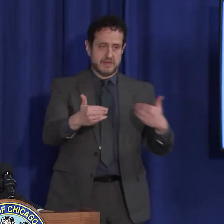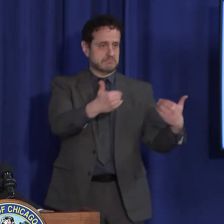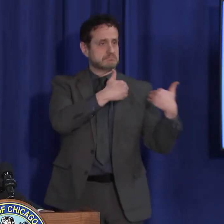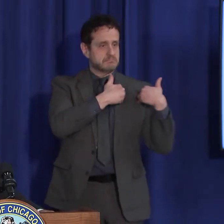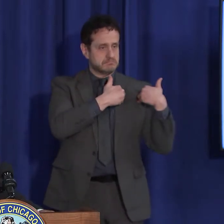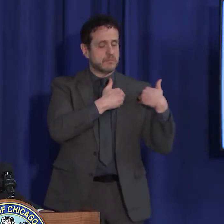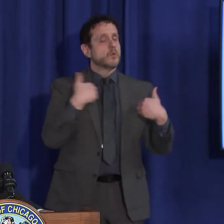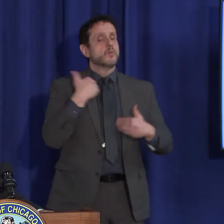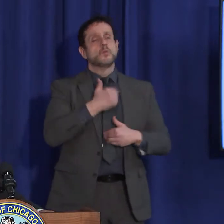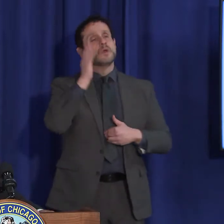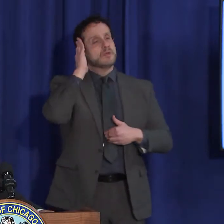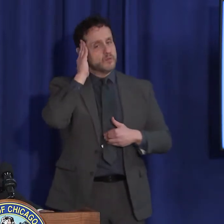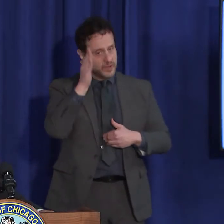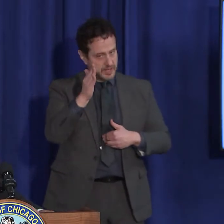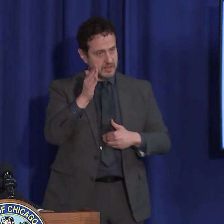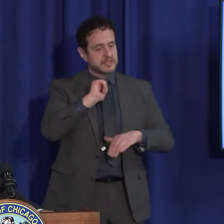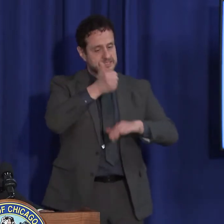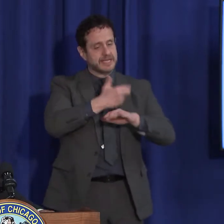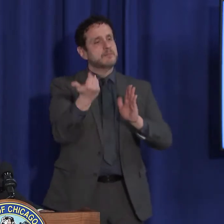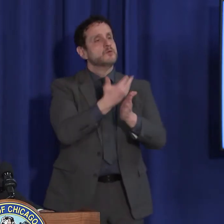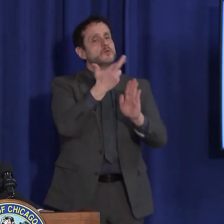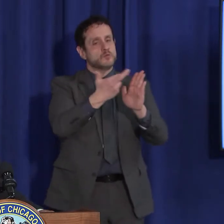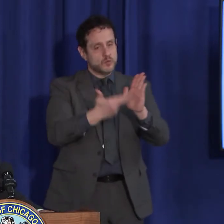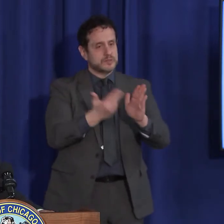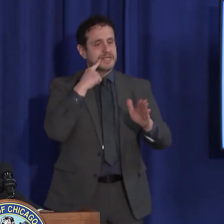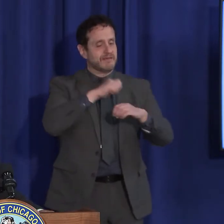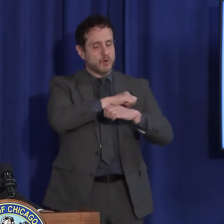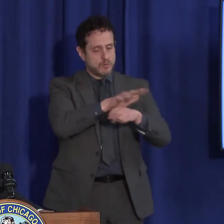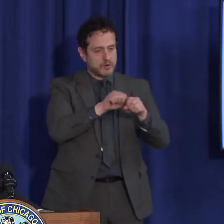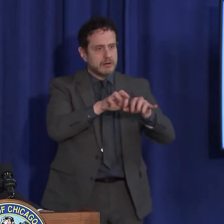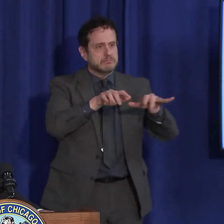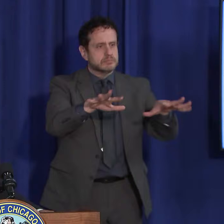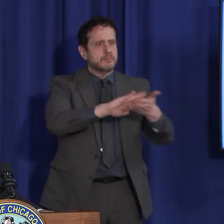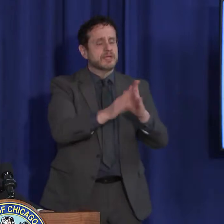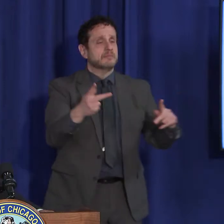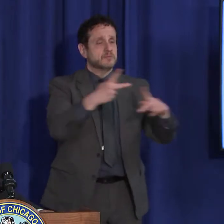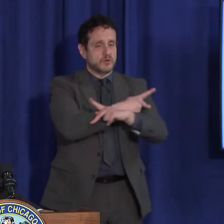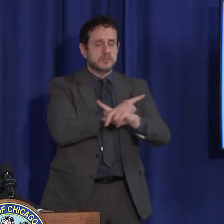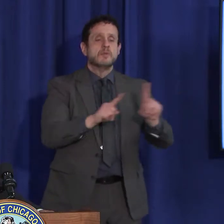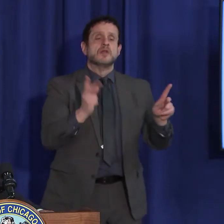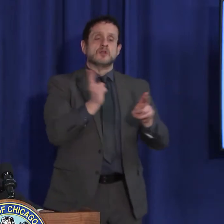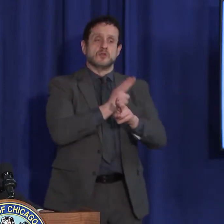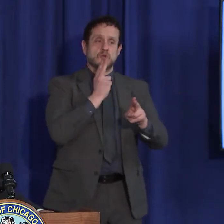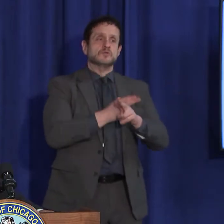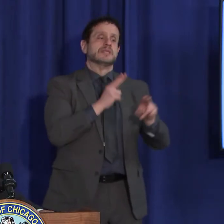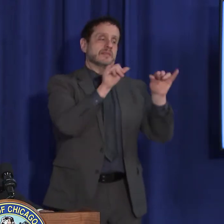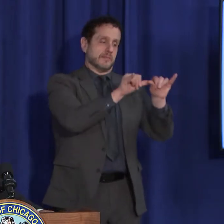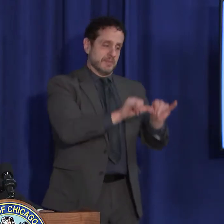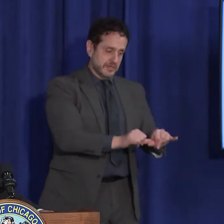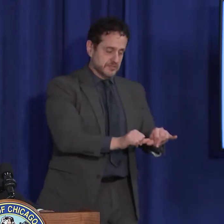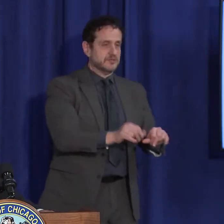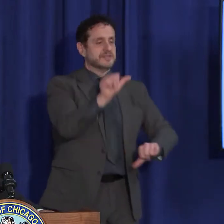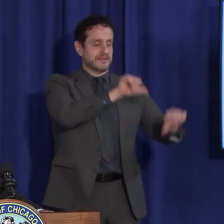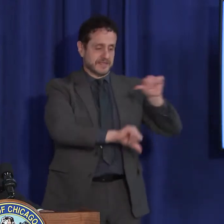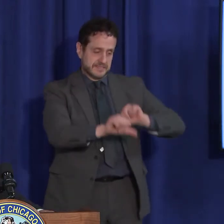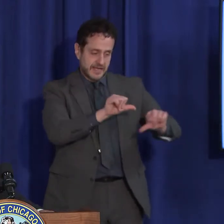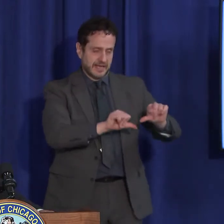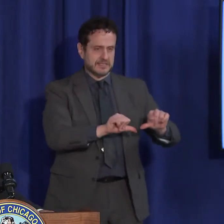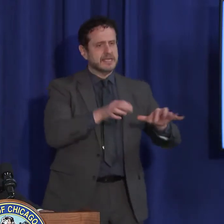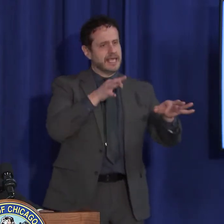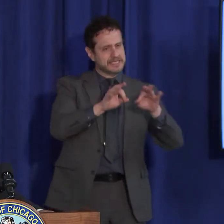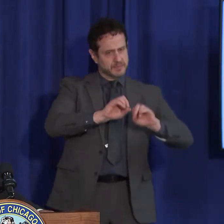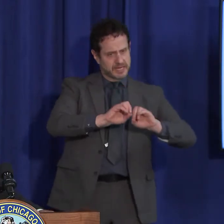will do that as best we can. But using the same guidance, being transparent, treating you like